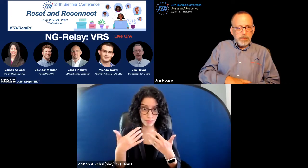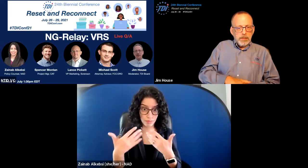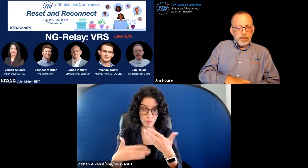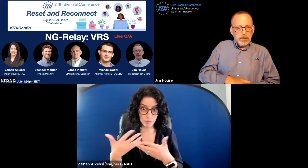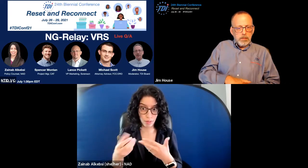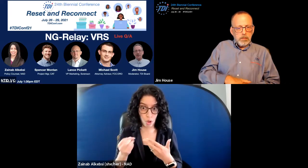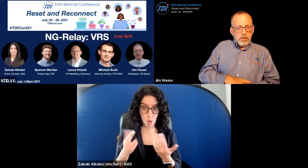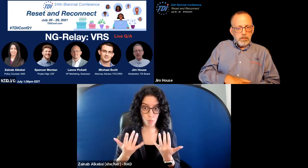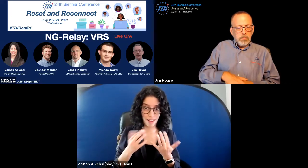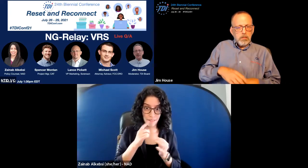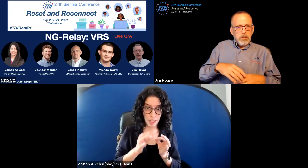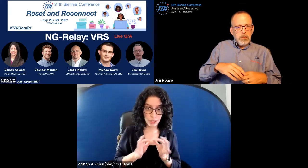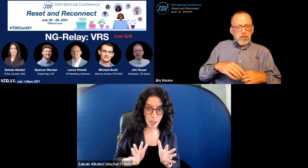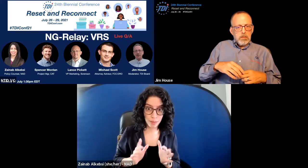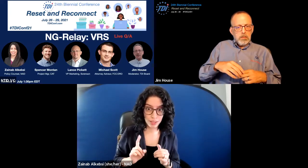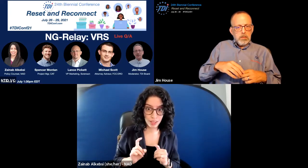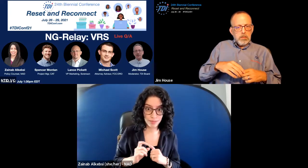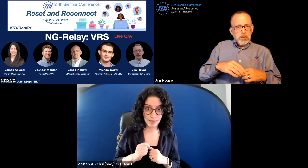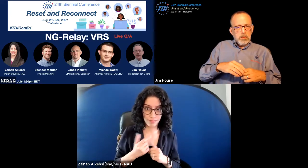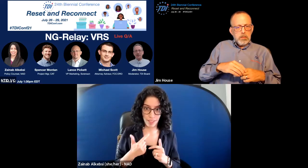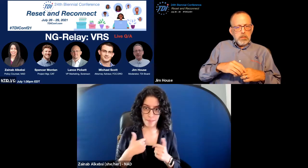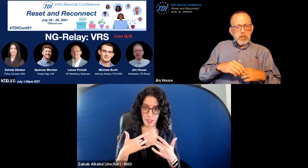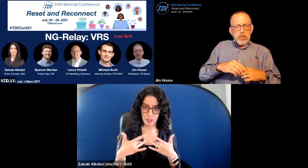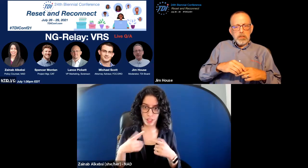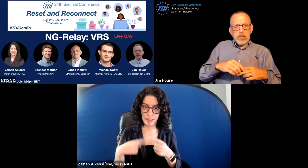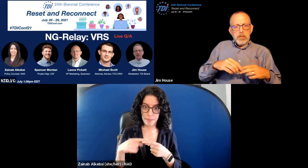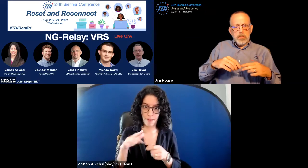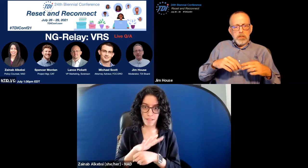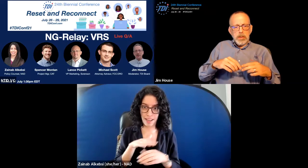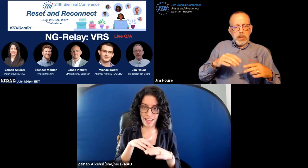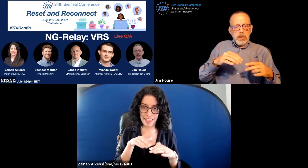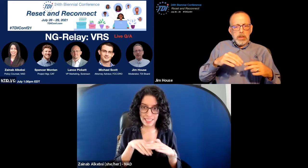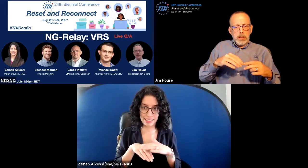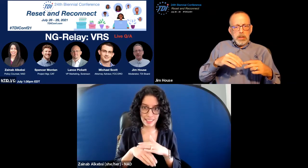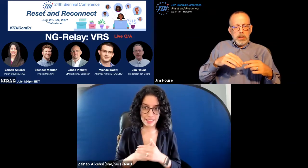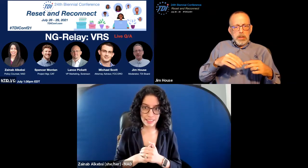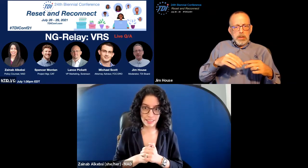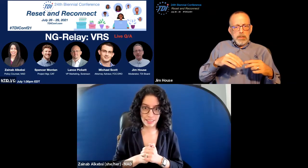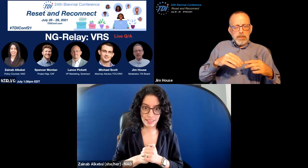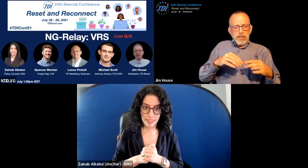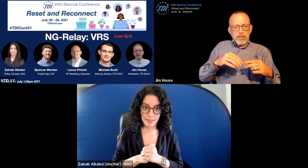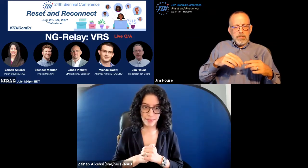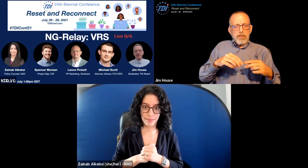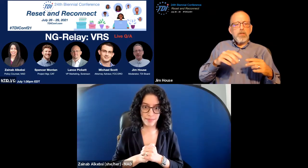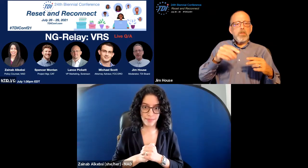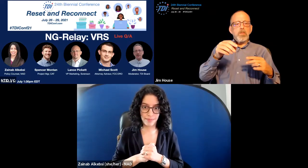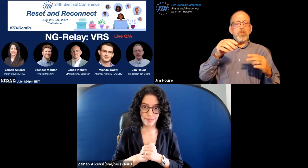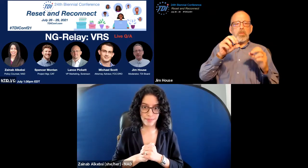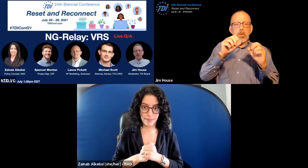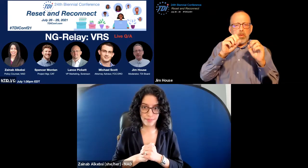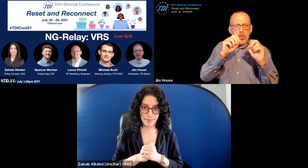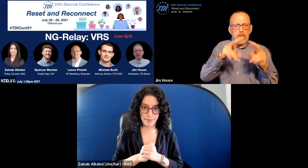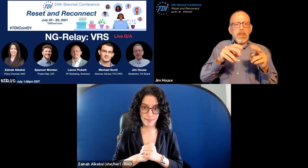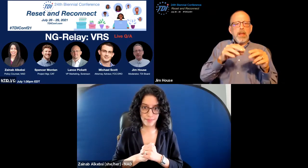Hi, this is Zainab. Would you like me to continue or should I wait for the interpreter? I'm concerned about full